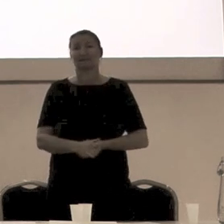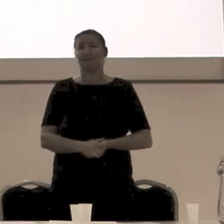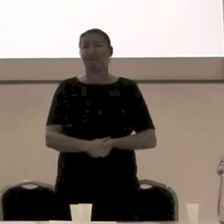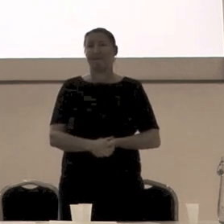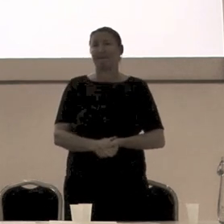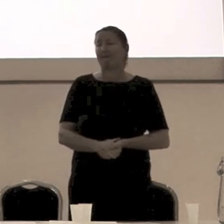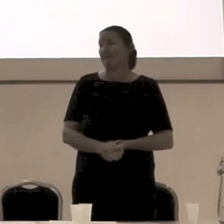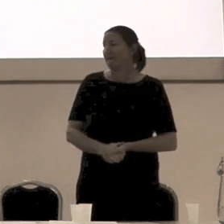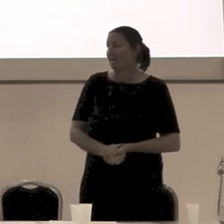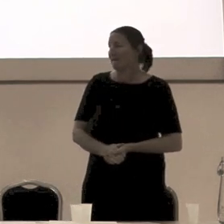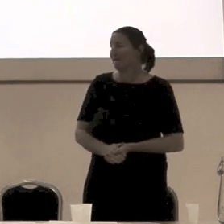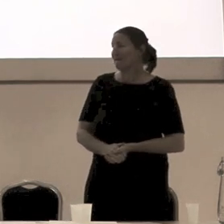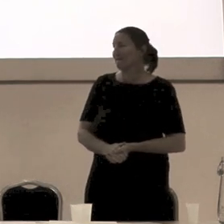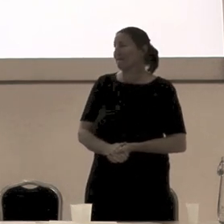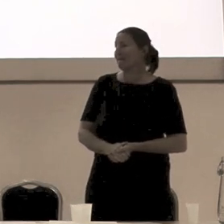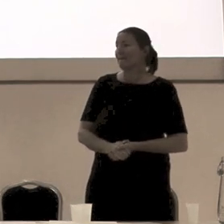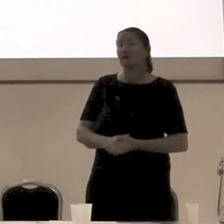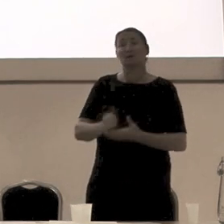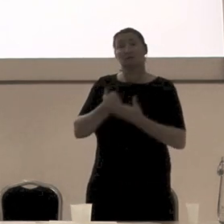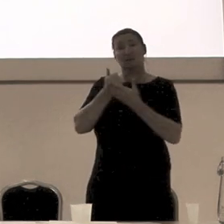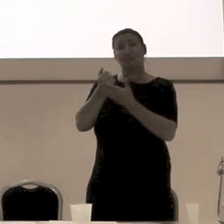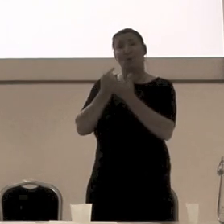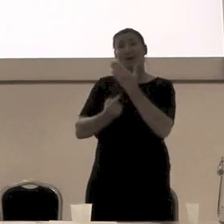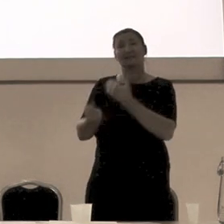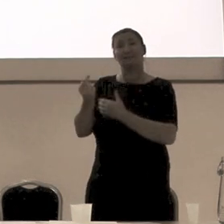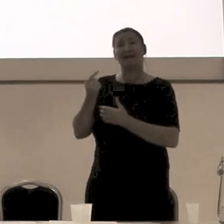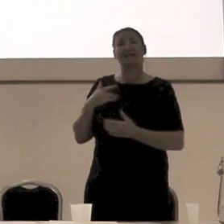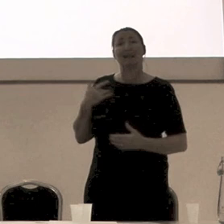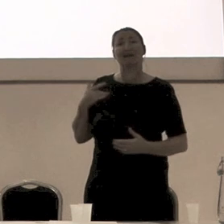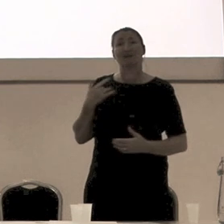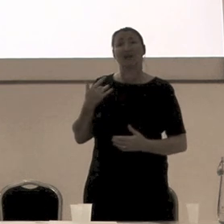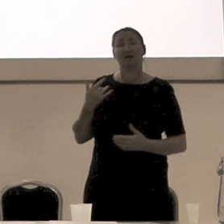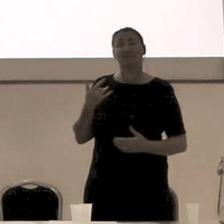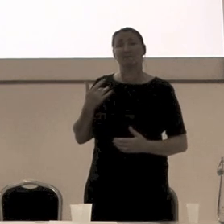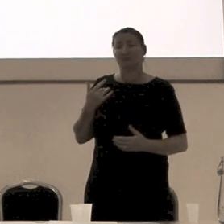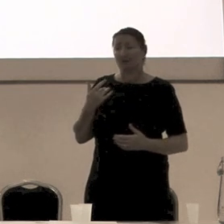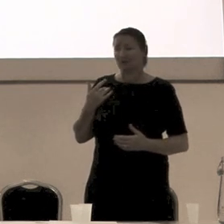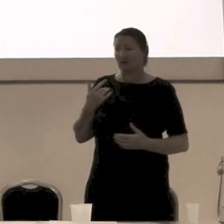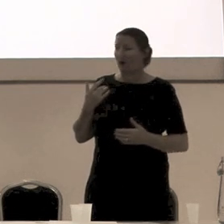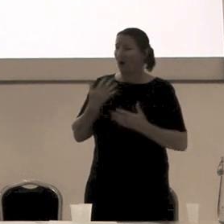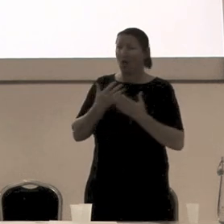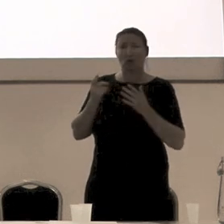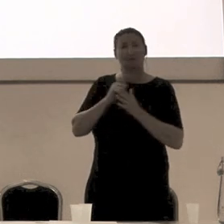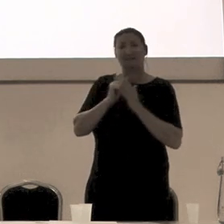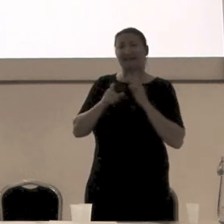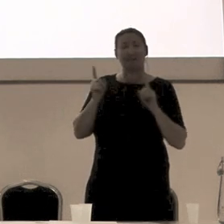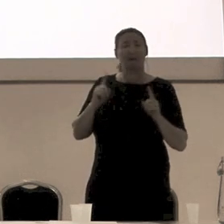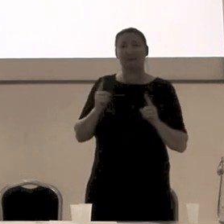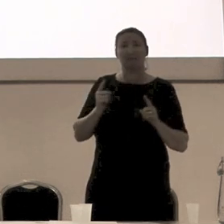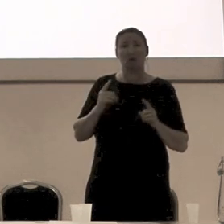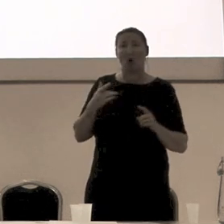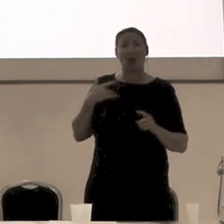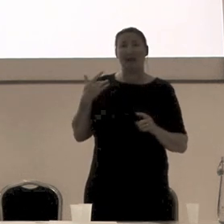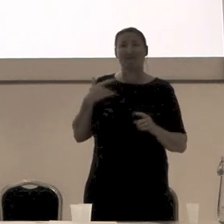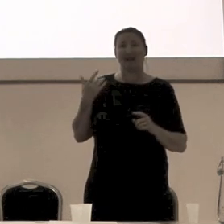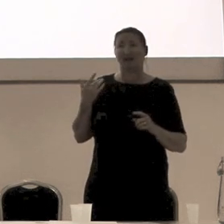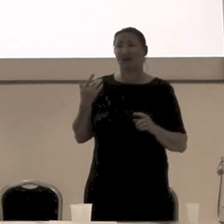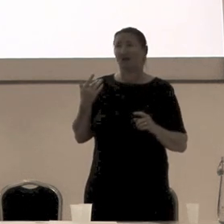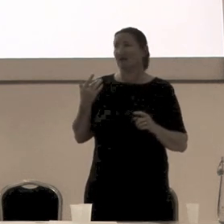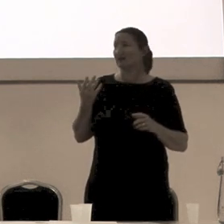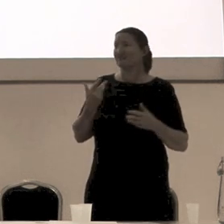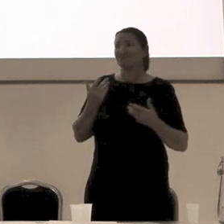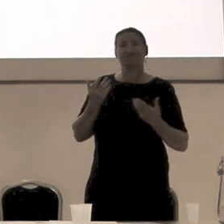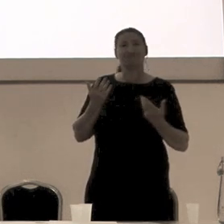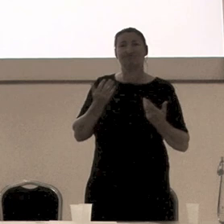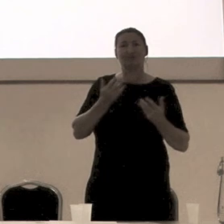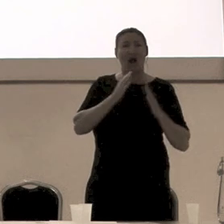to support our independent living so that large numbers of disabled young people are not living when they don't really want to be at